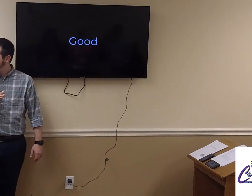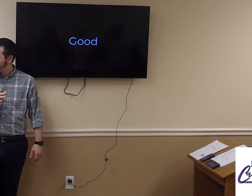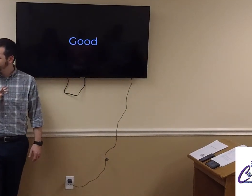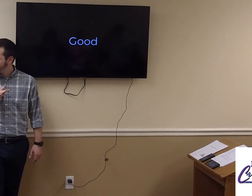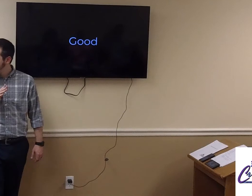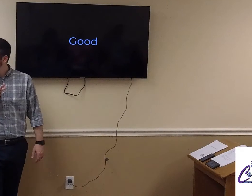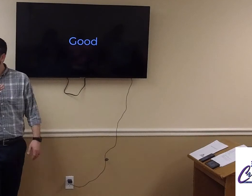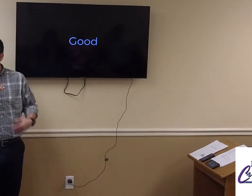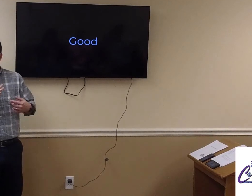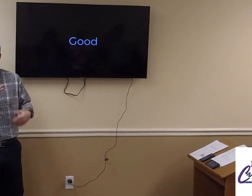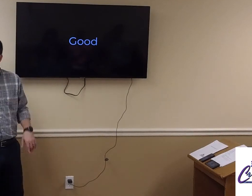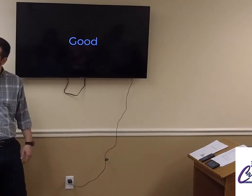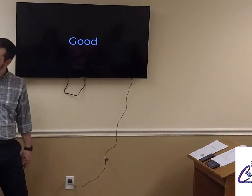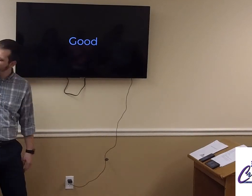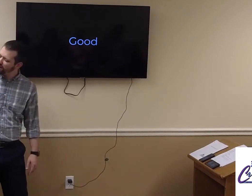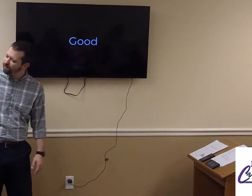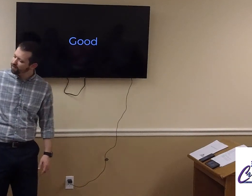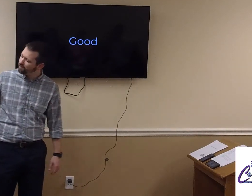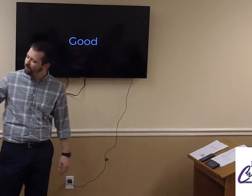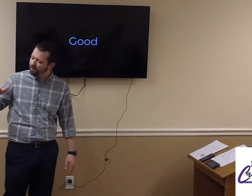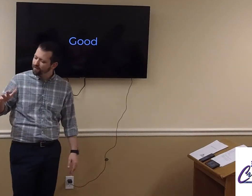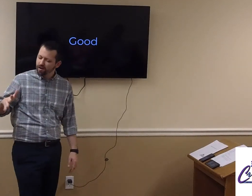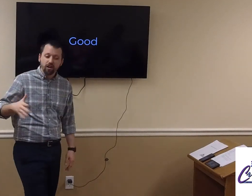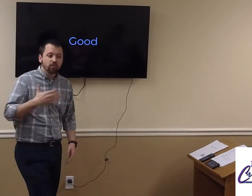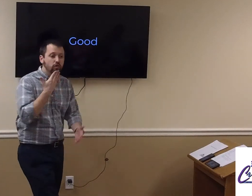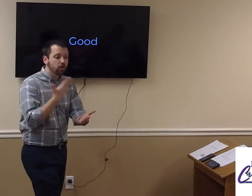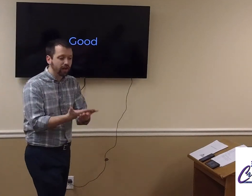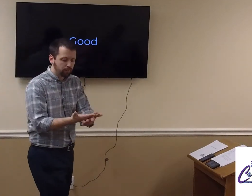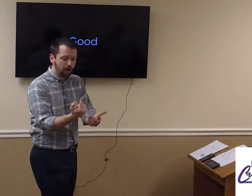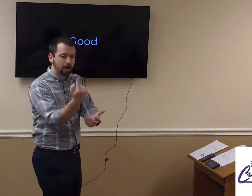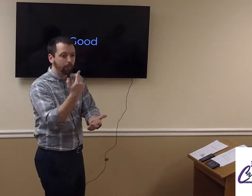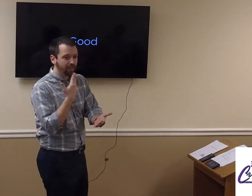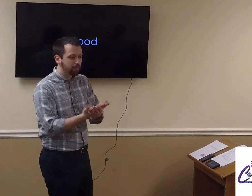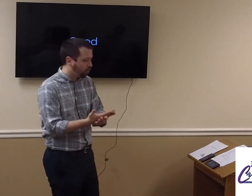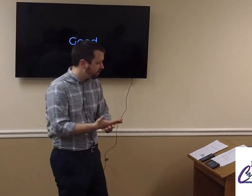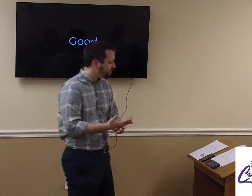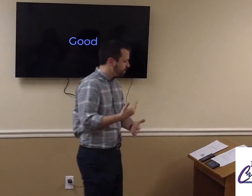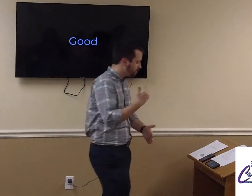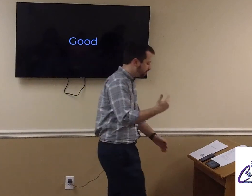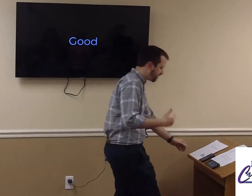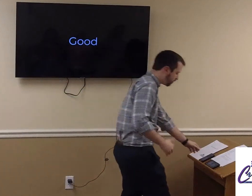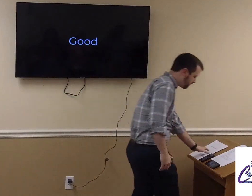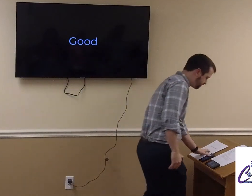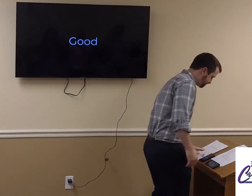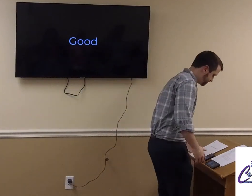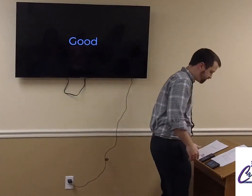Fair. So you do like this. This is fair. So good. Palm up. That's important as our next one.